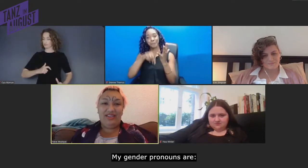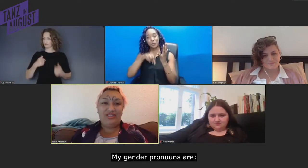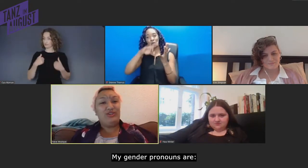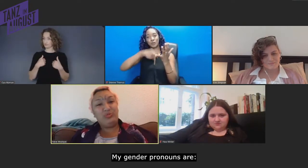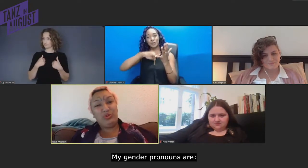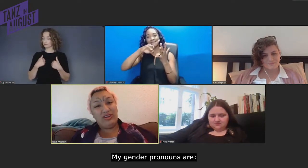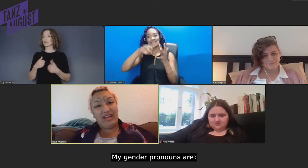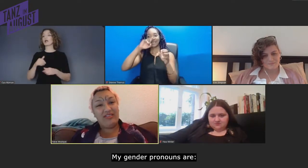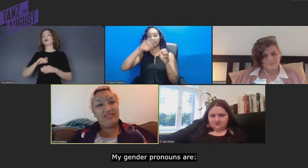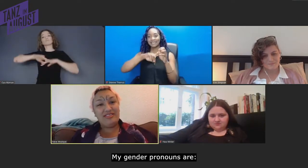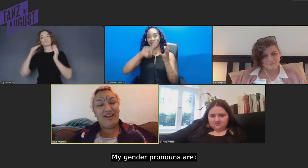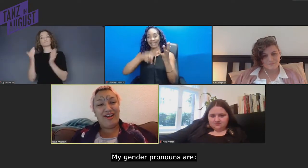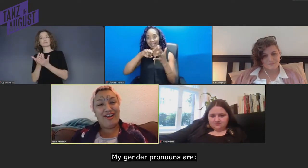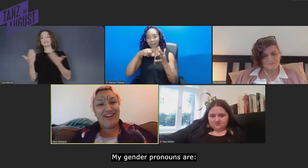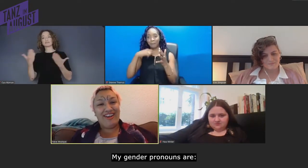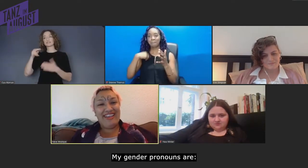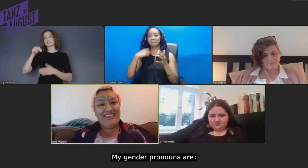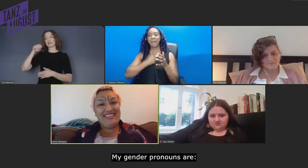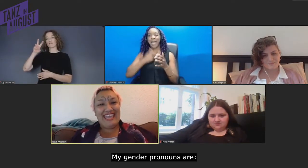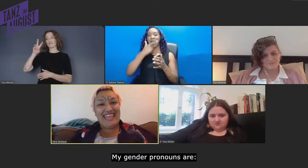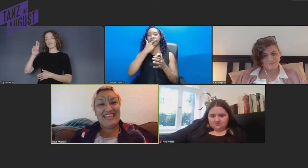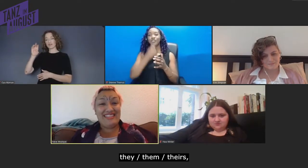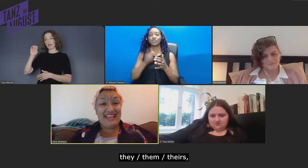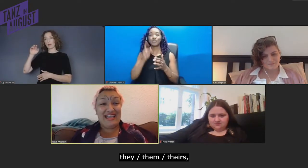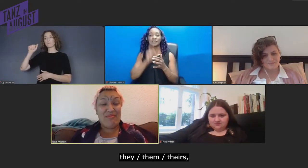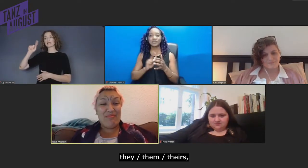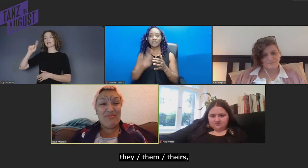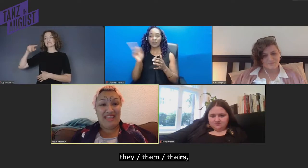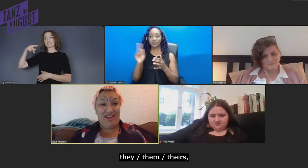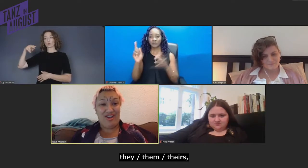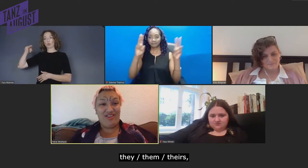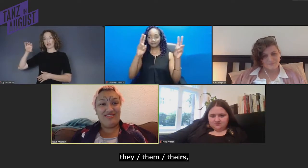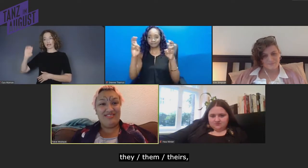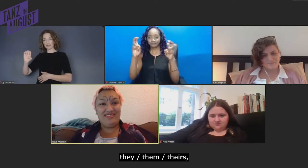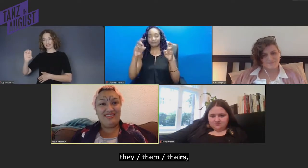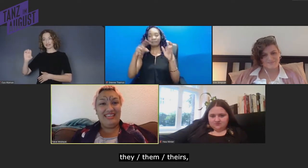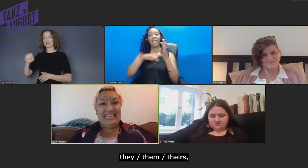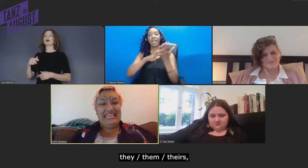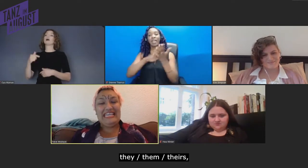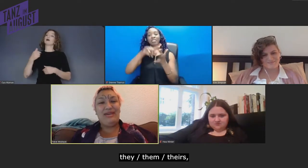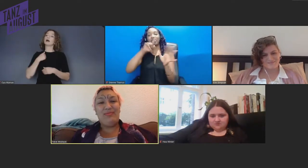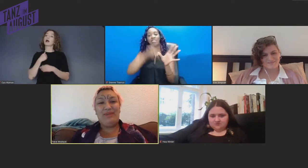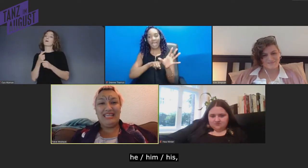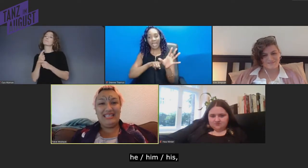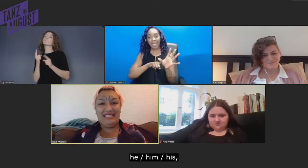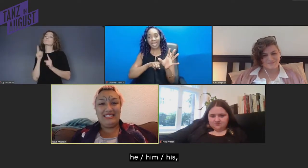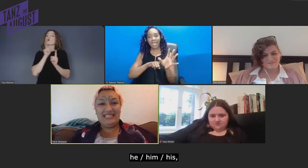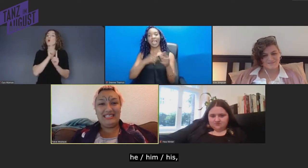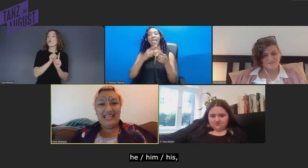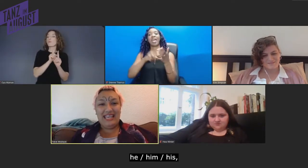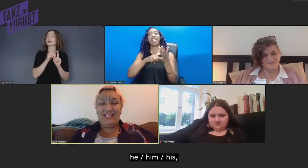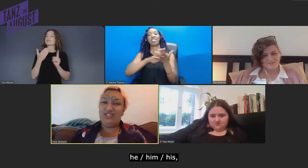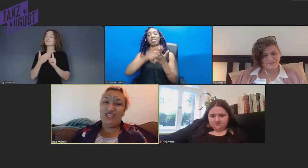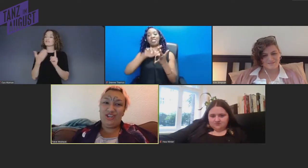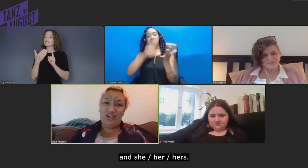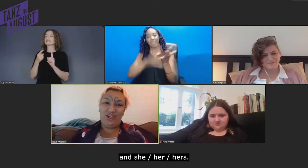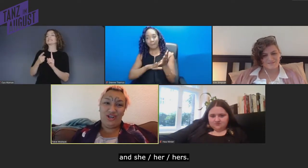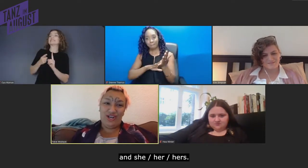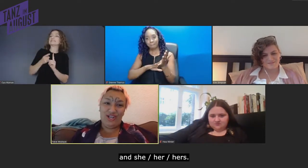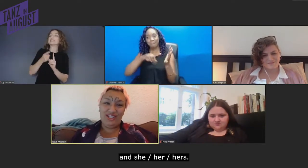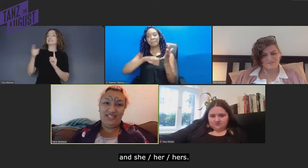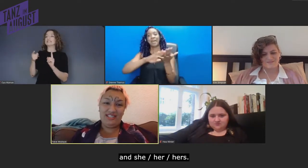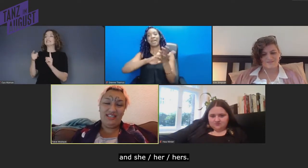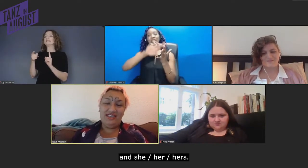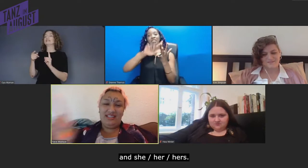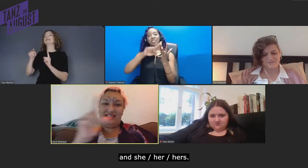My gender pronouns are they, them, theirs, he, him, his, and she, her,